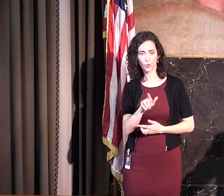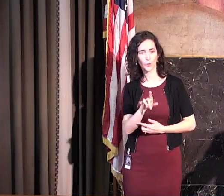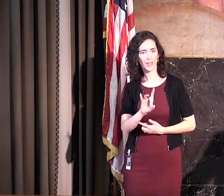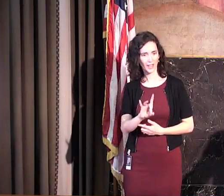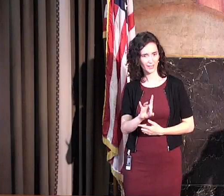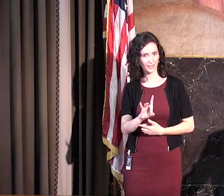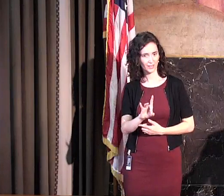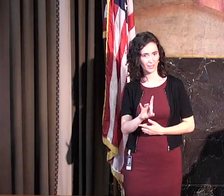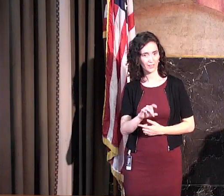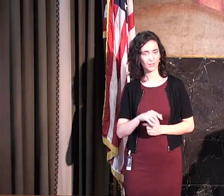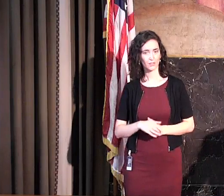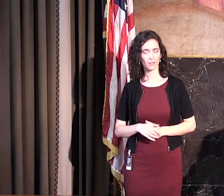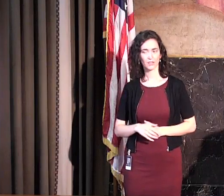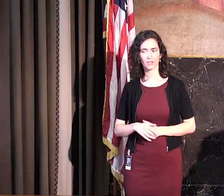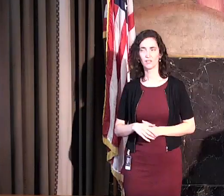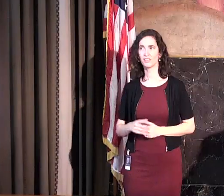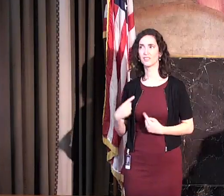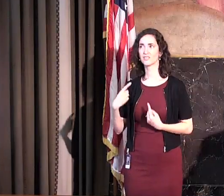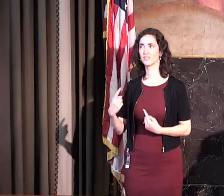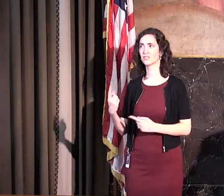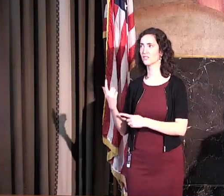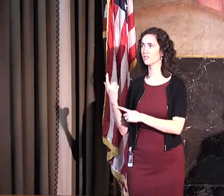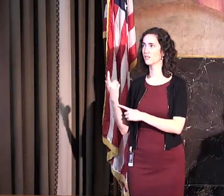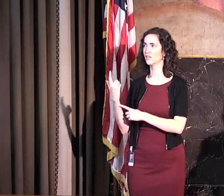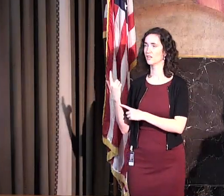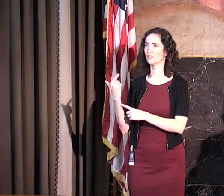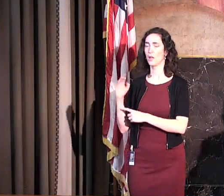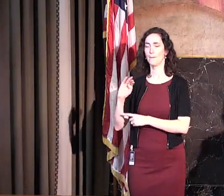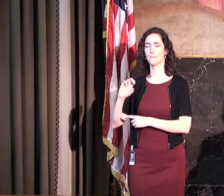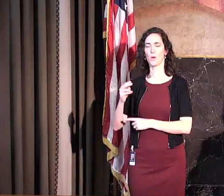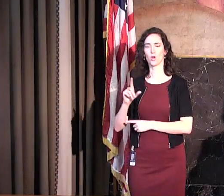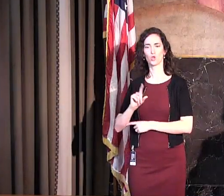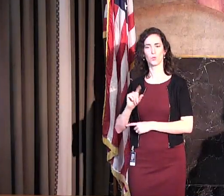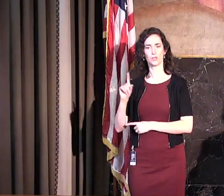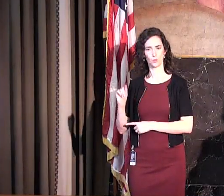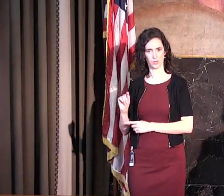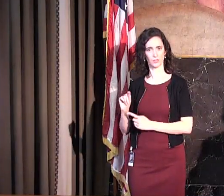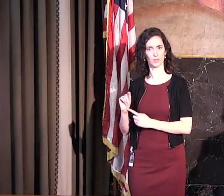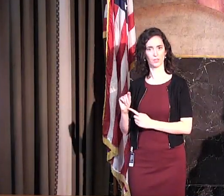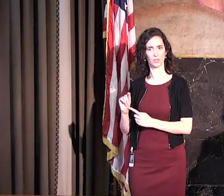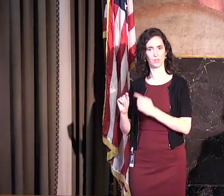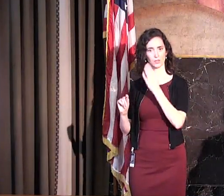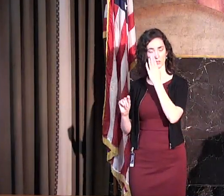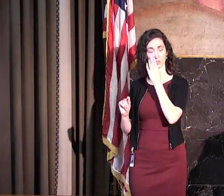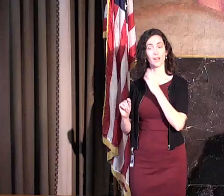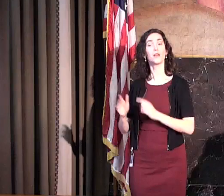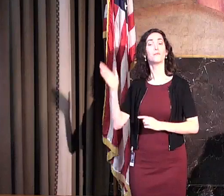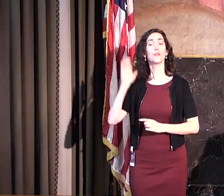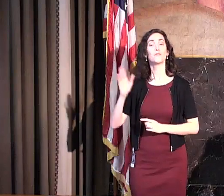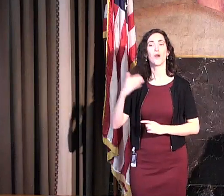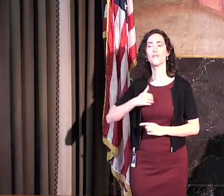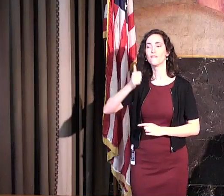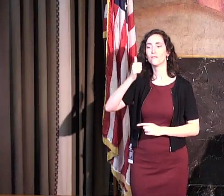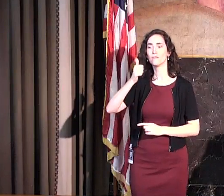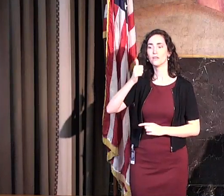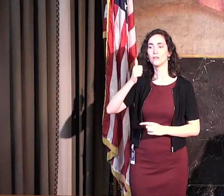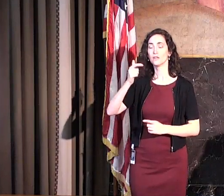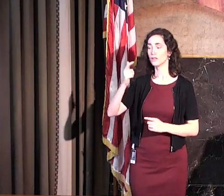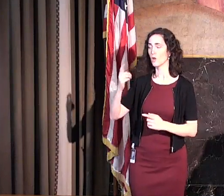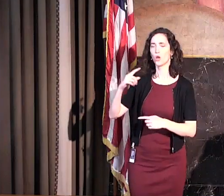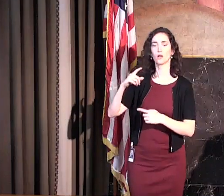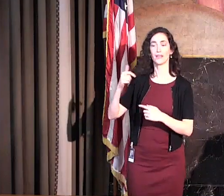10,828. And it's been since sometime in March of 2020 that we had a daily report with nobody